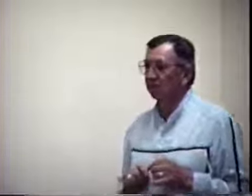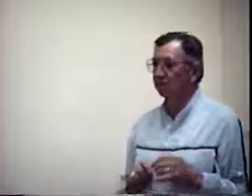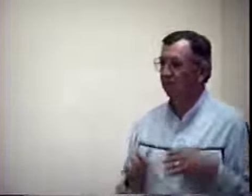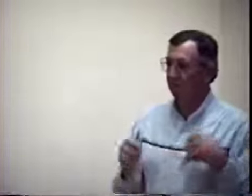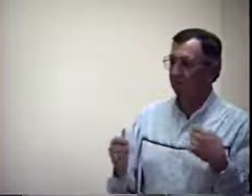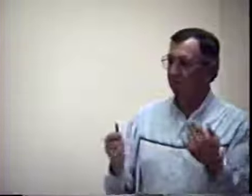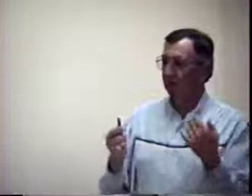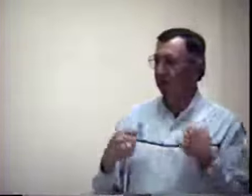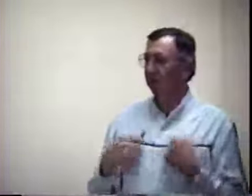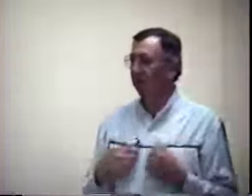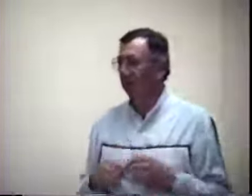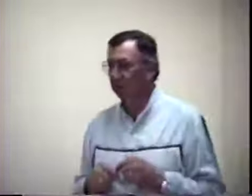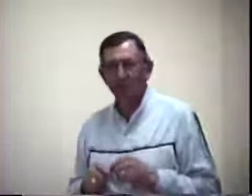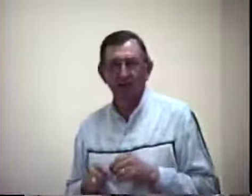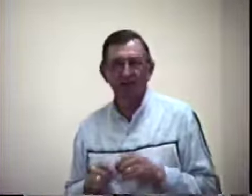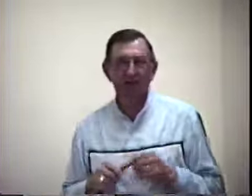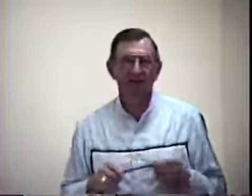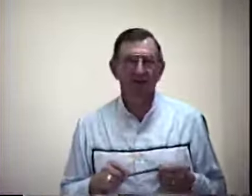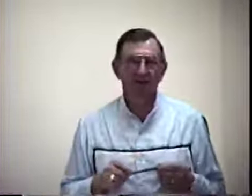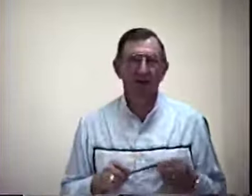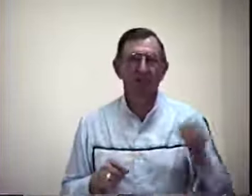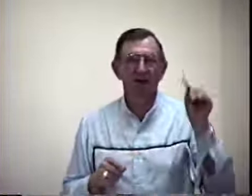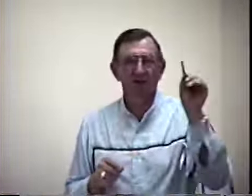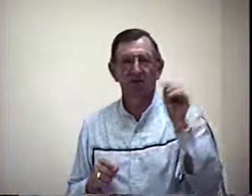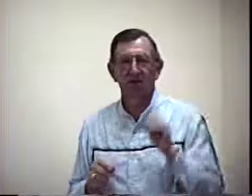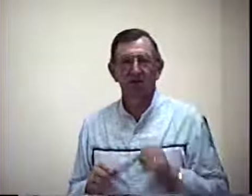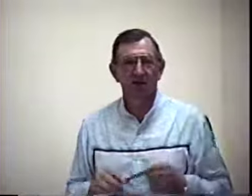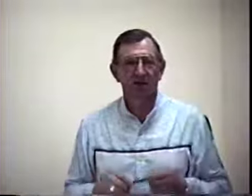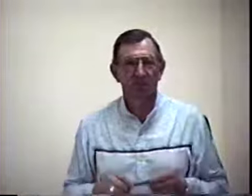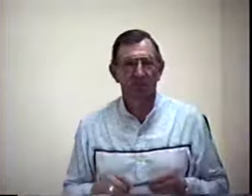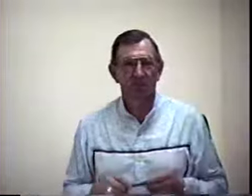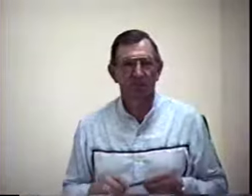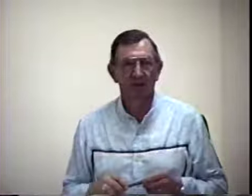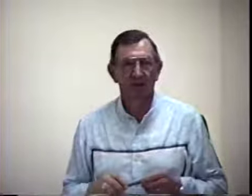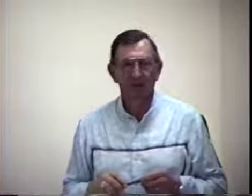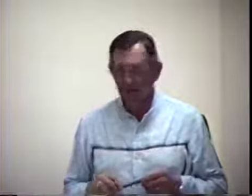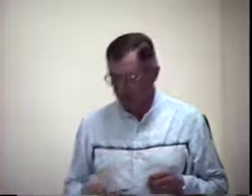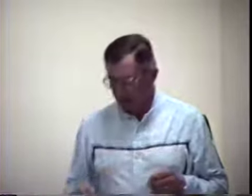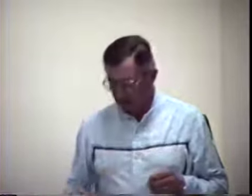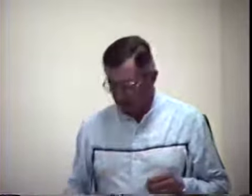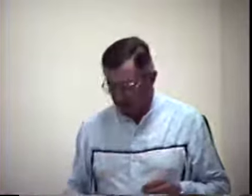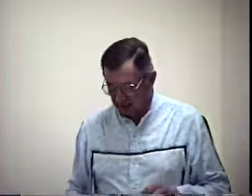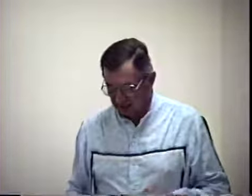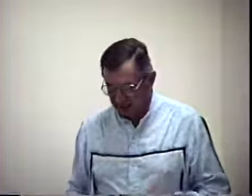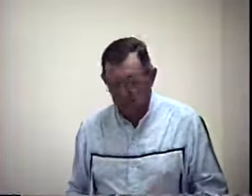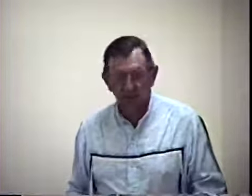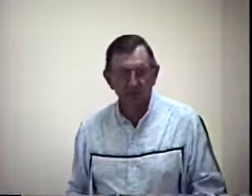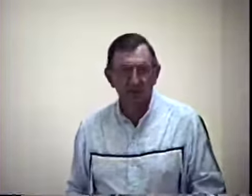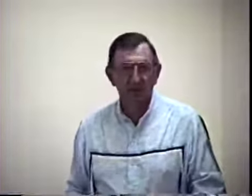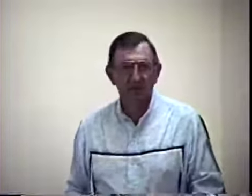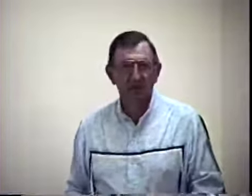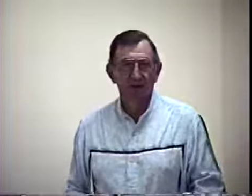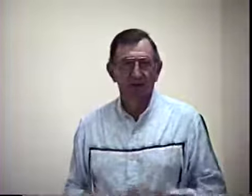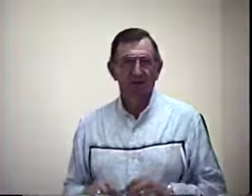it was told of me, to be able to teach it, pass it on to our Indian people. And I think this is where we've been